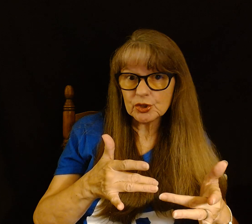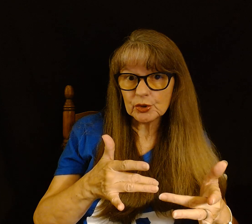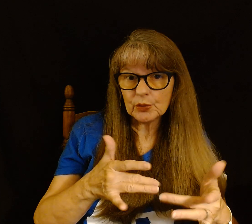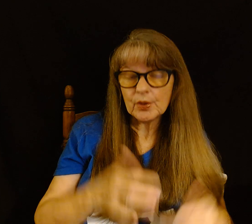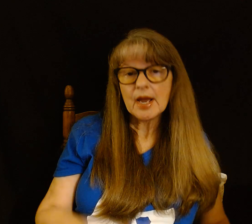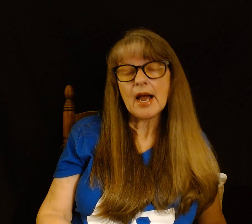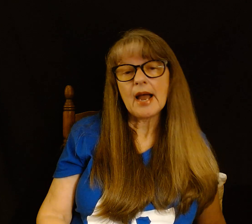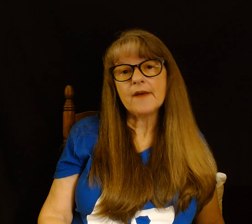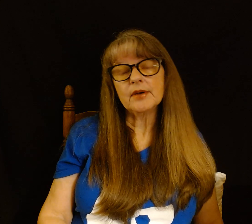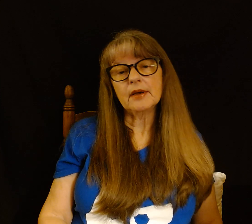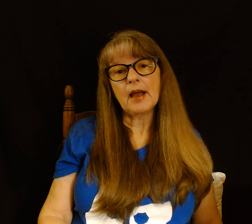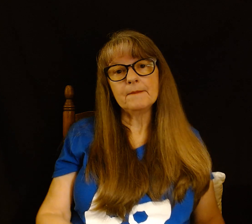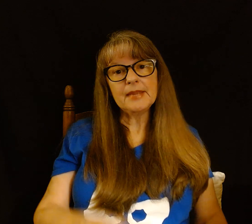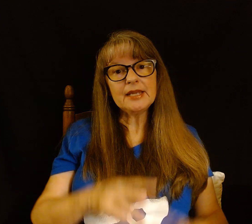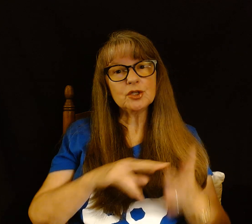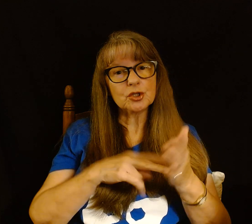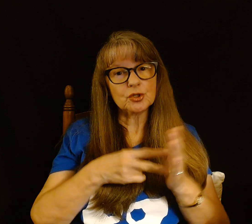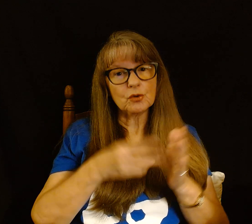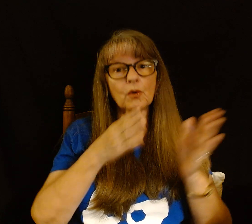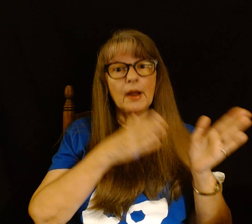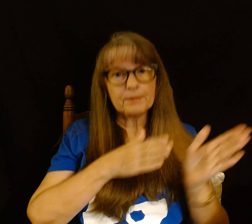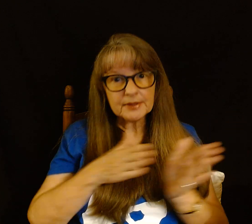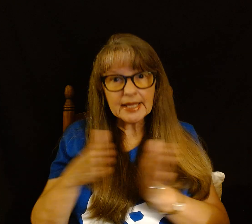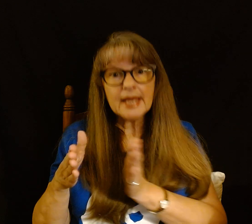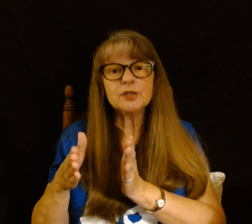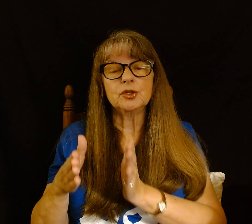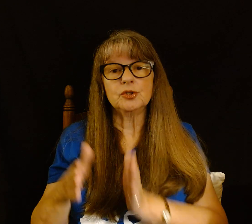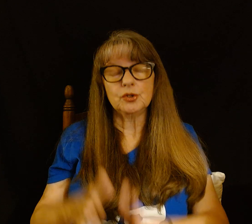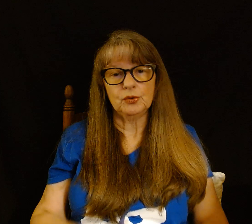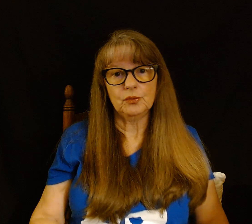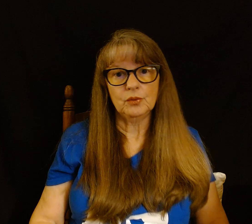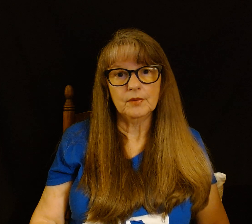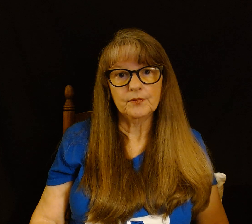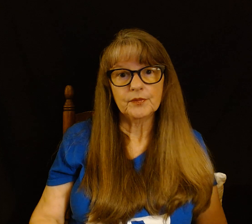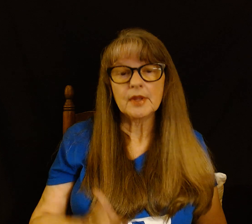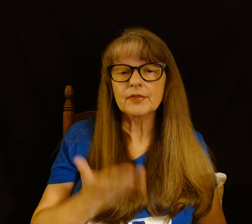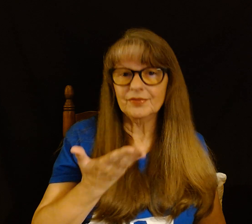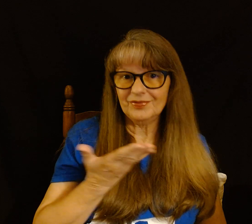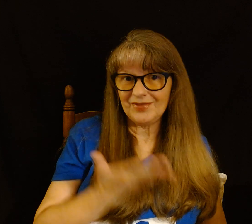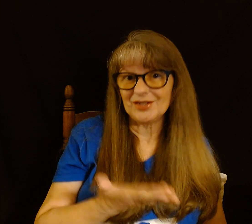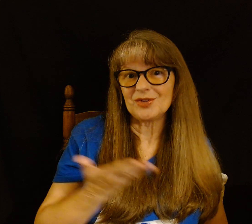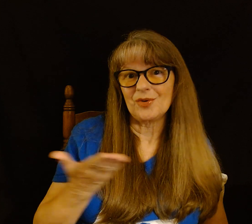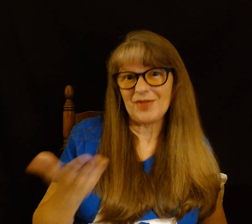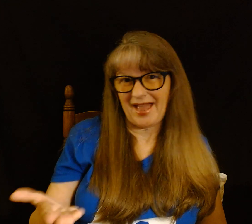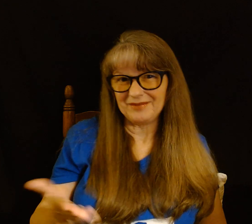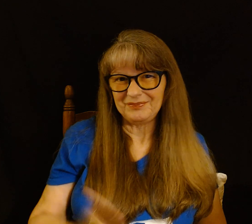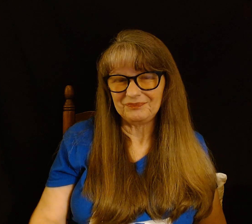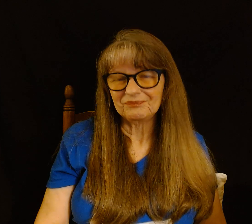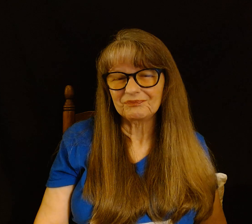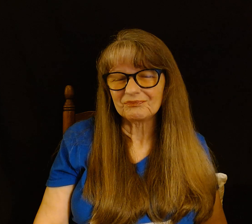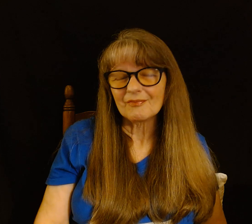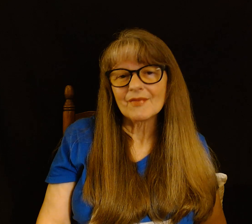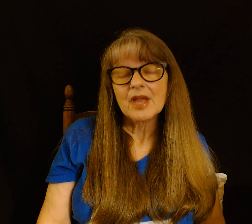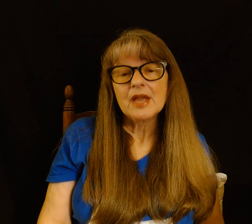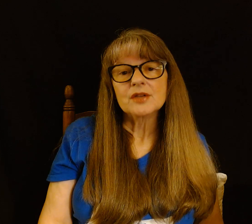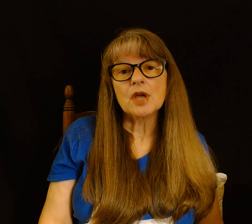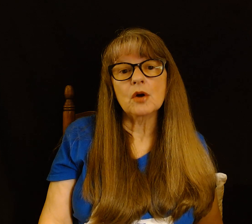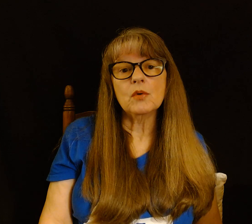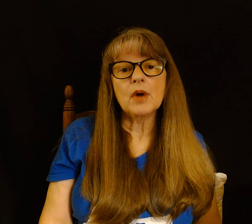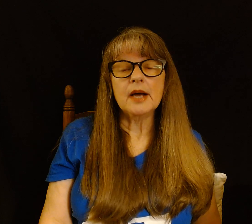do, I mean to do, or I plan to do this or that. So so